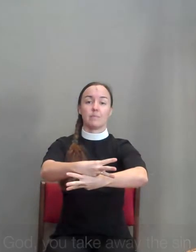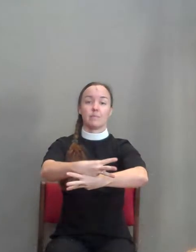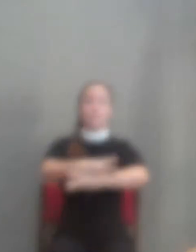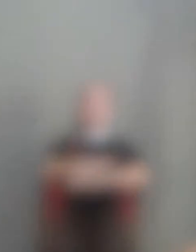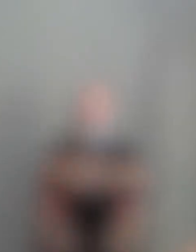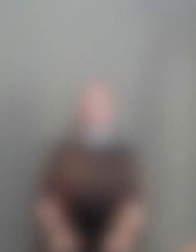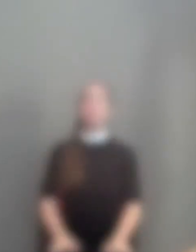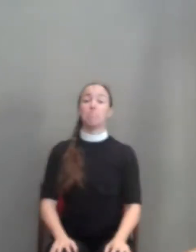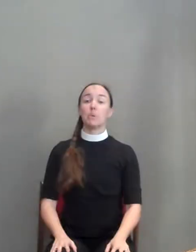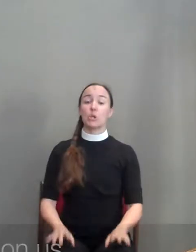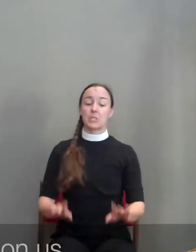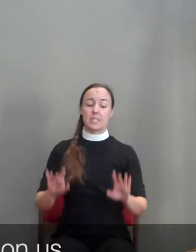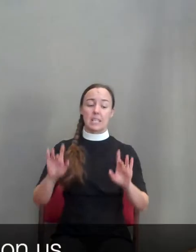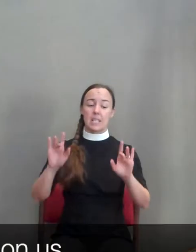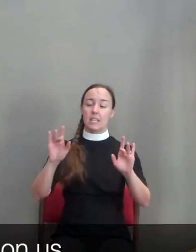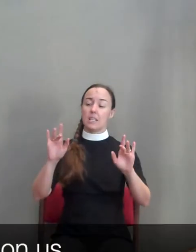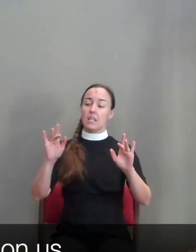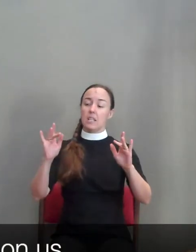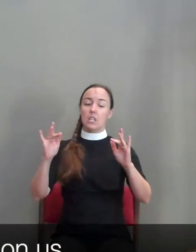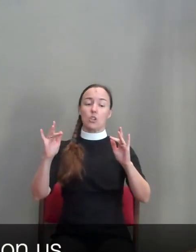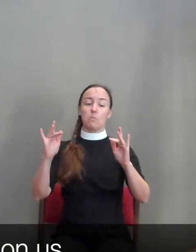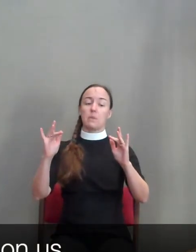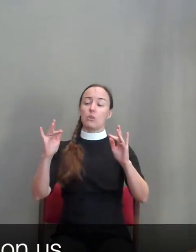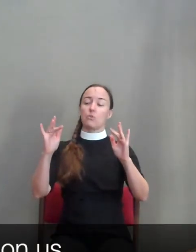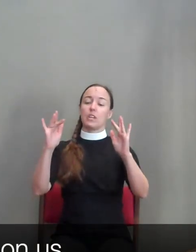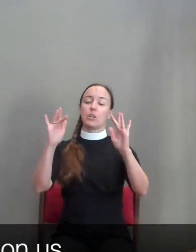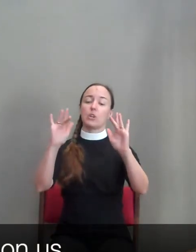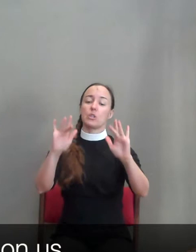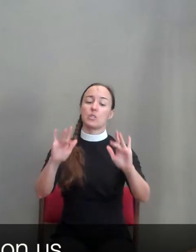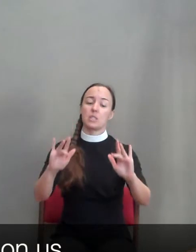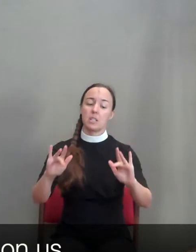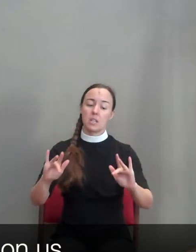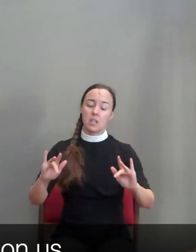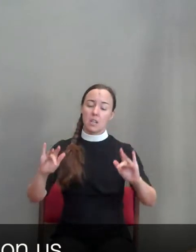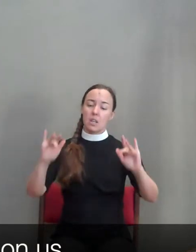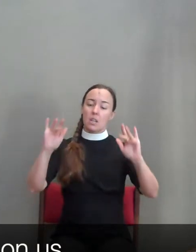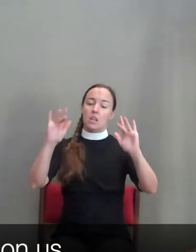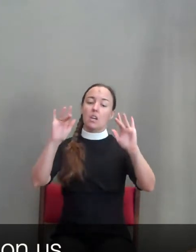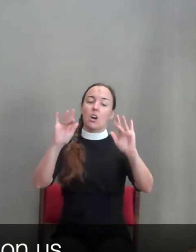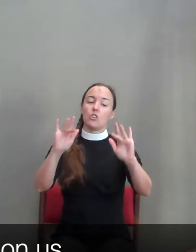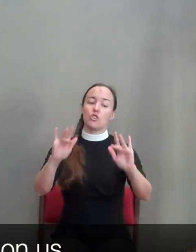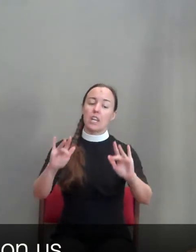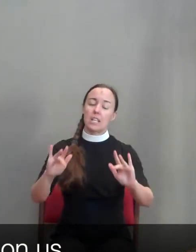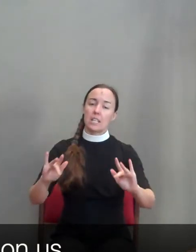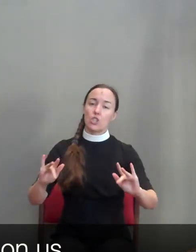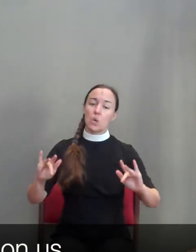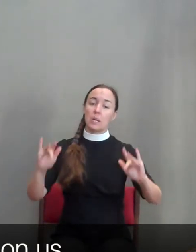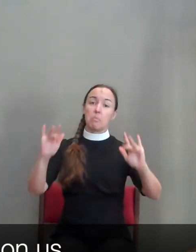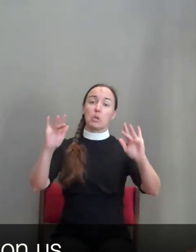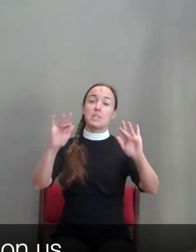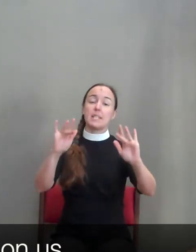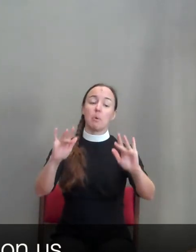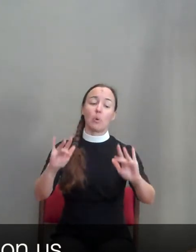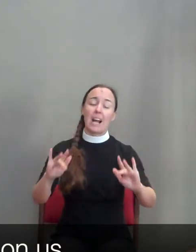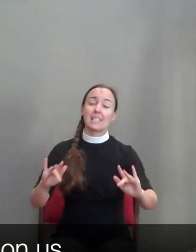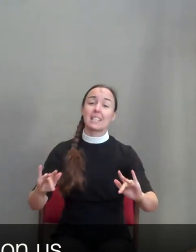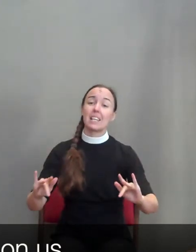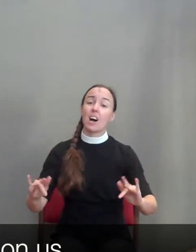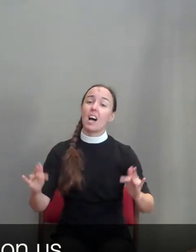Mercy. Your middle fingers are gently showing mercy, but we're asking God